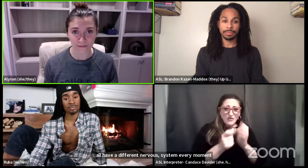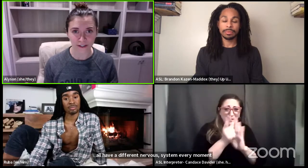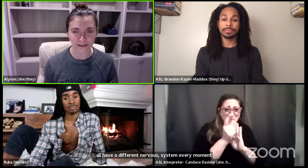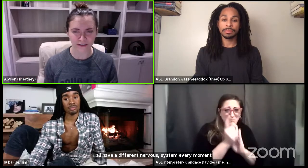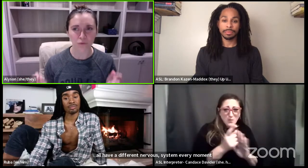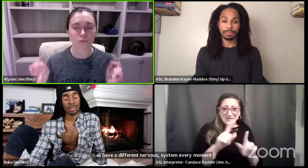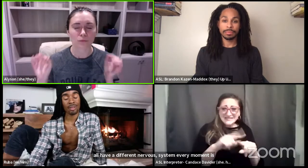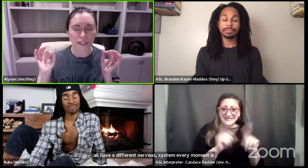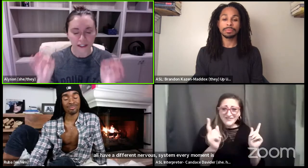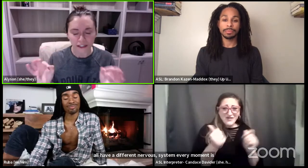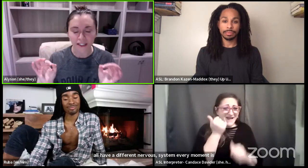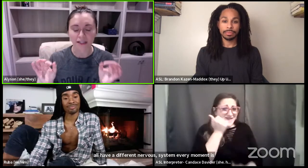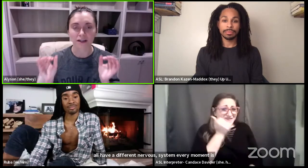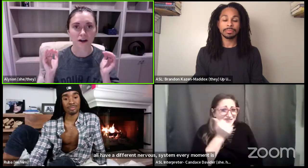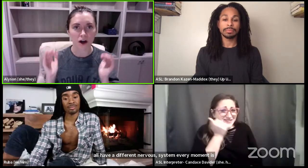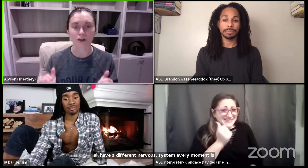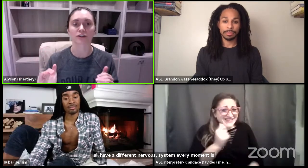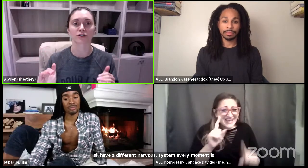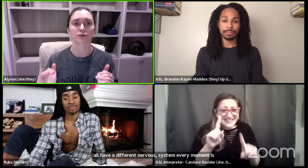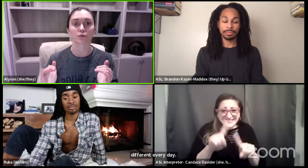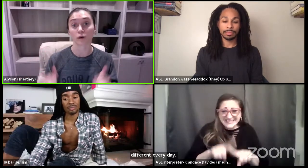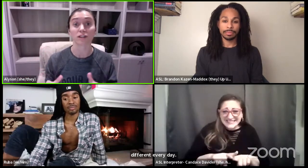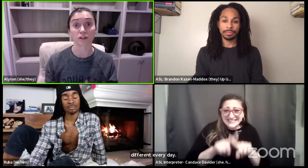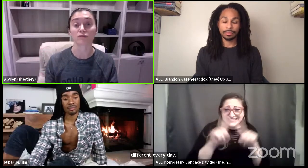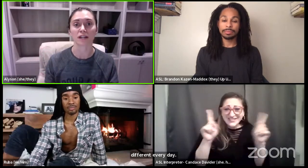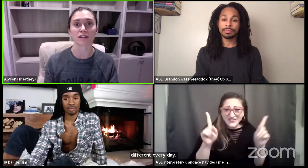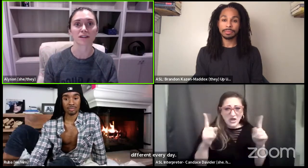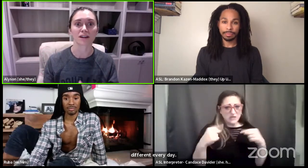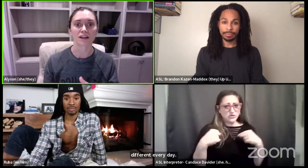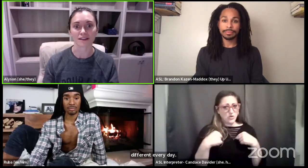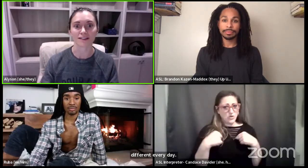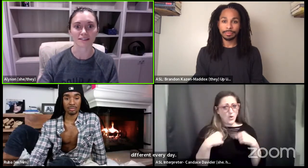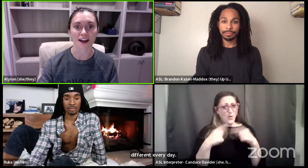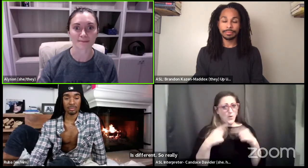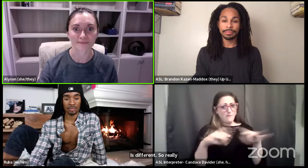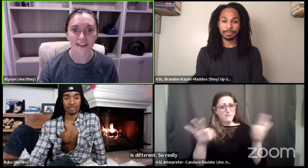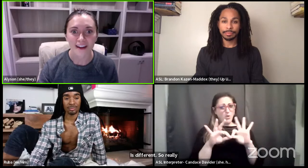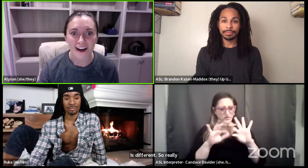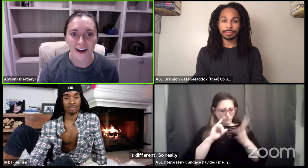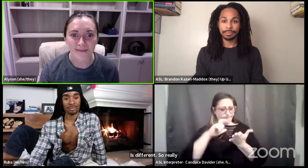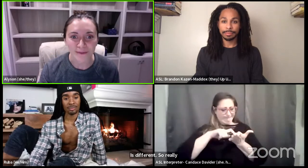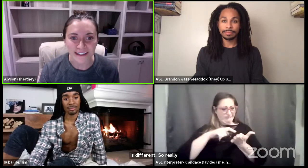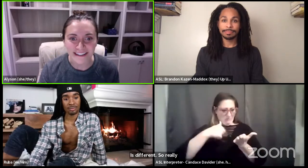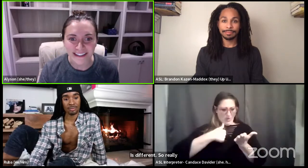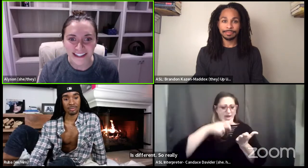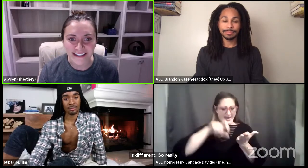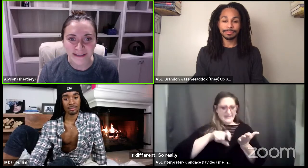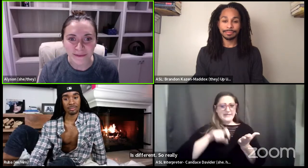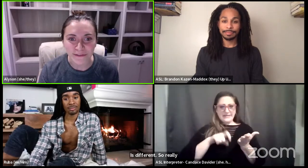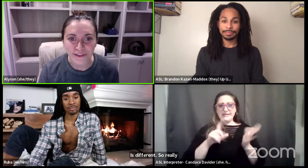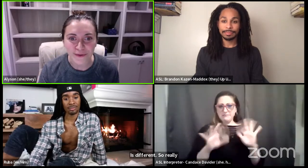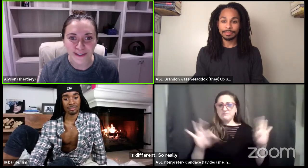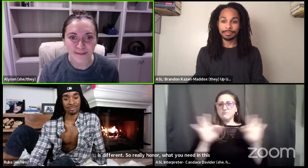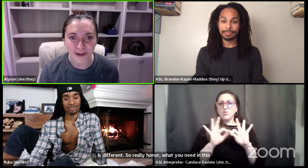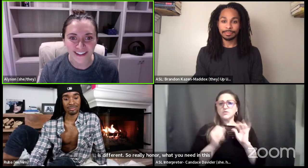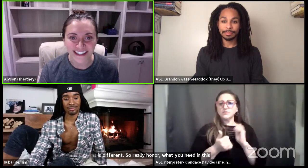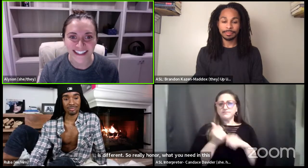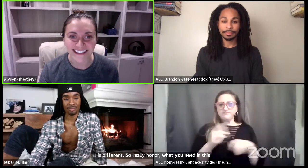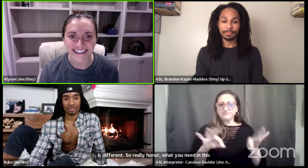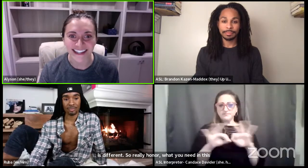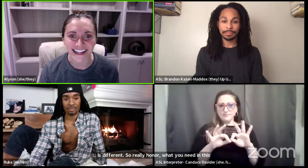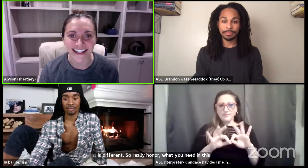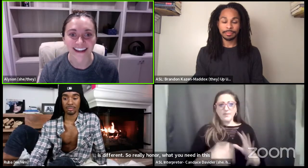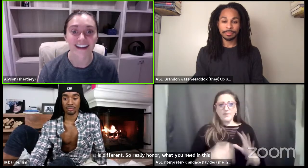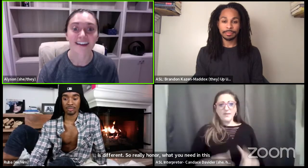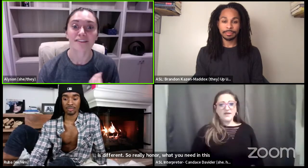is different. So really honor what you need in this time. I want to see some of the